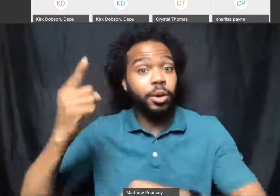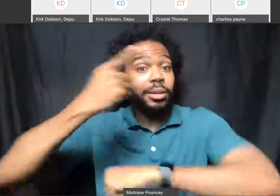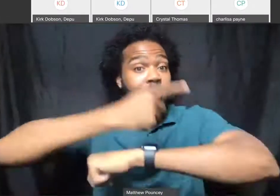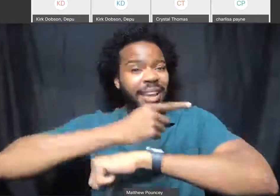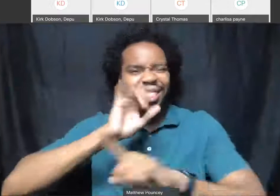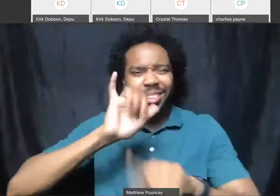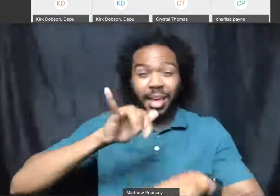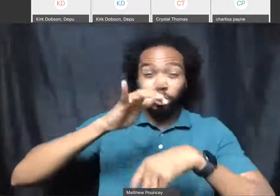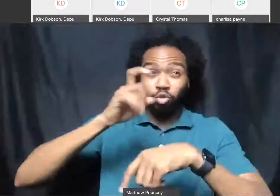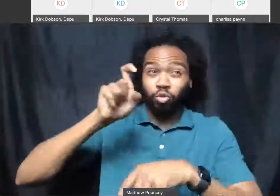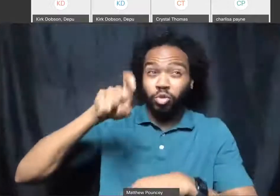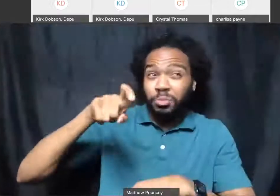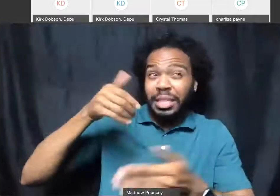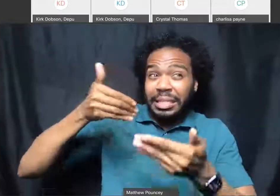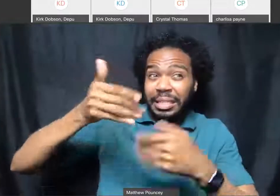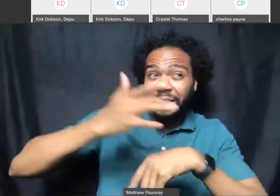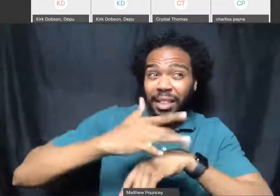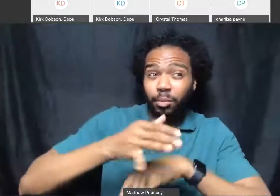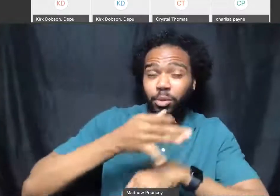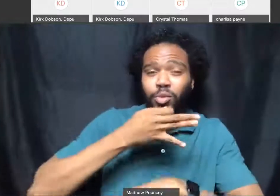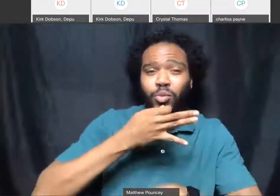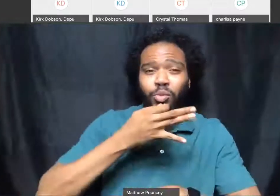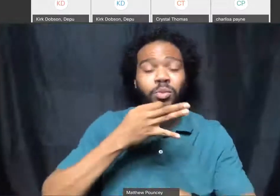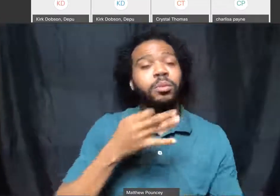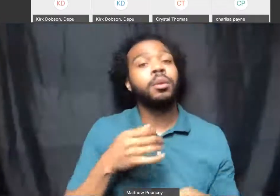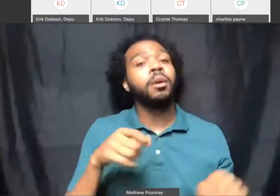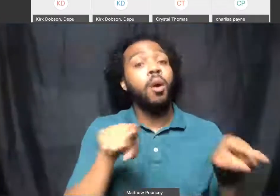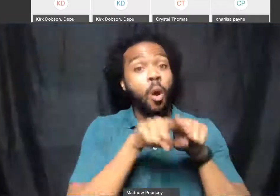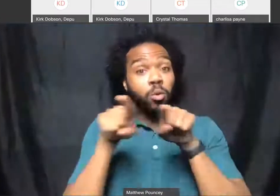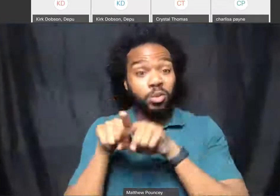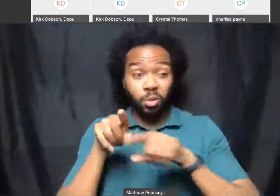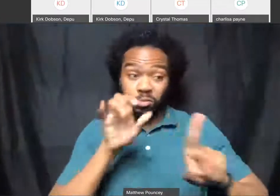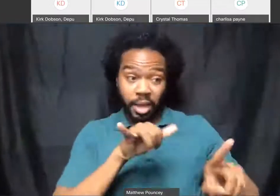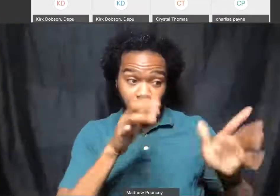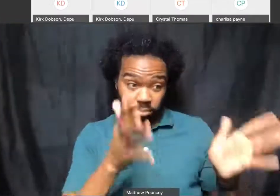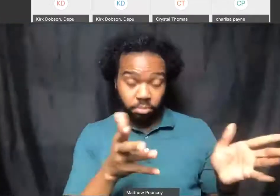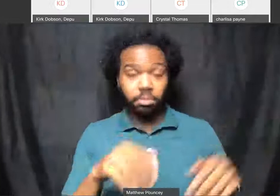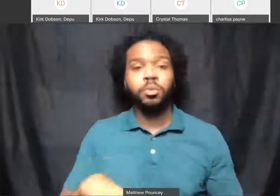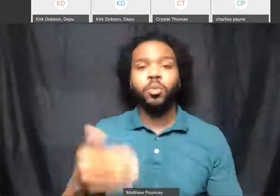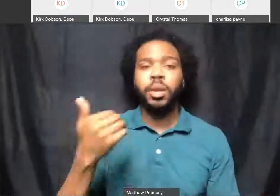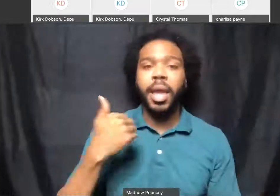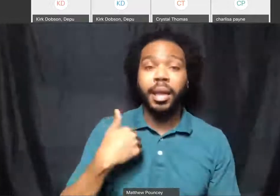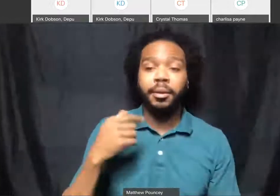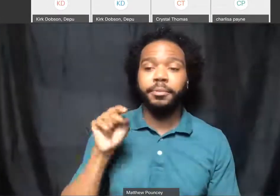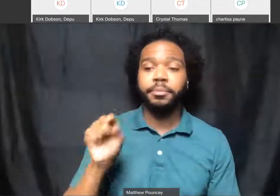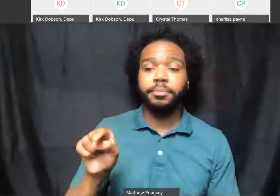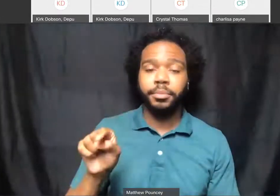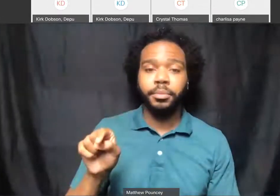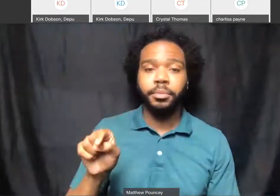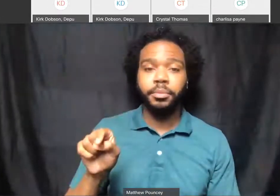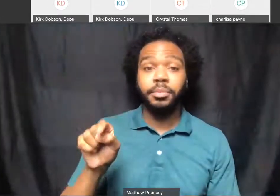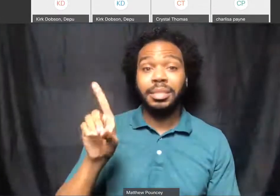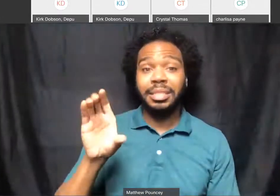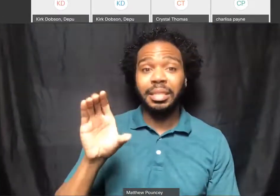available soon. In addition to that, we also, DC Health